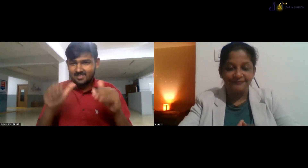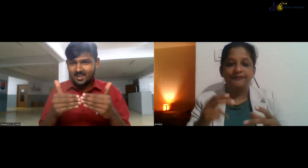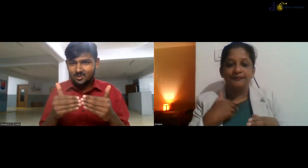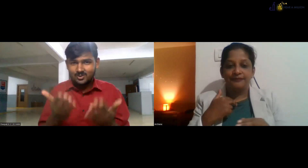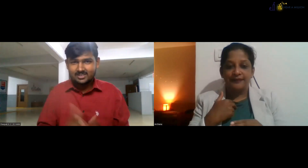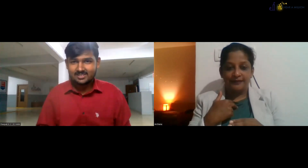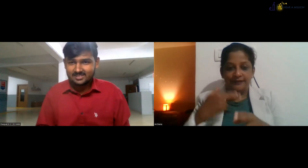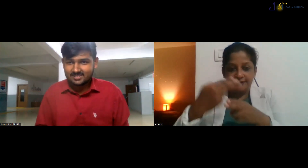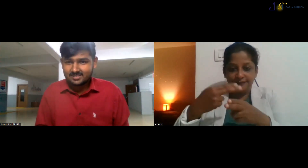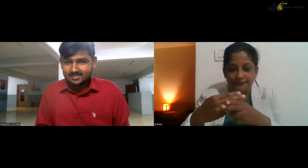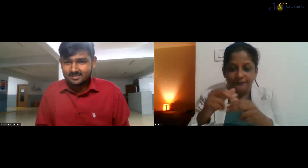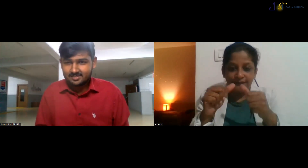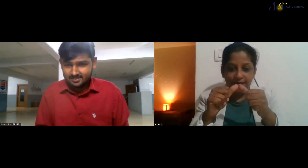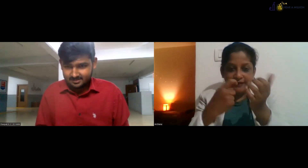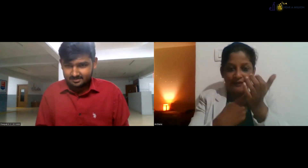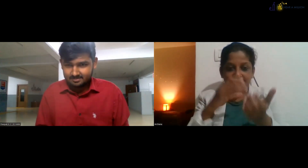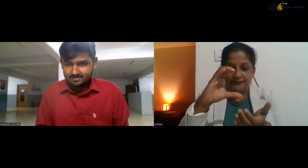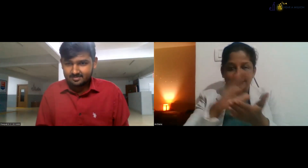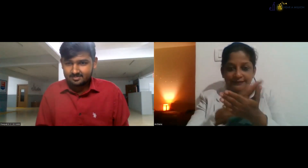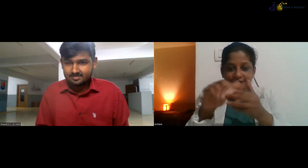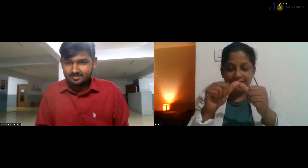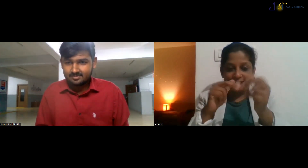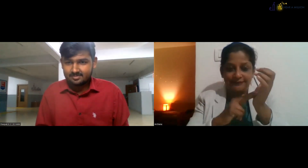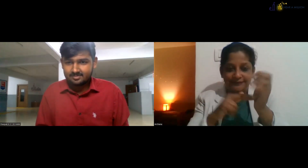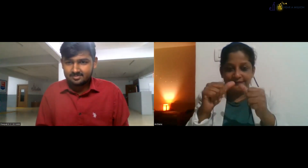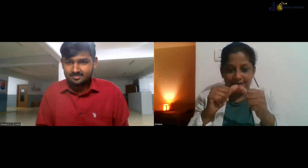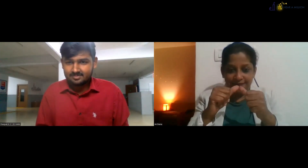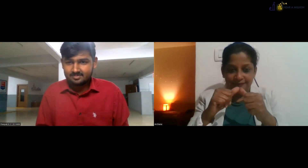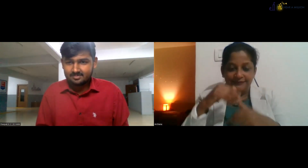Can you introduce yourself, Archana? Yeah. So my name is